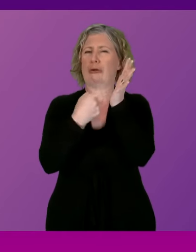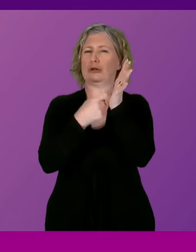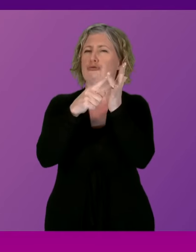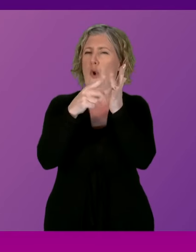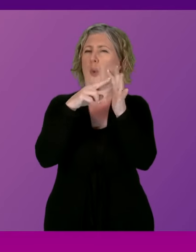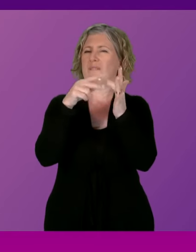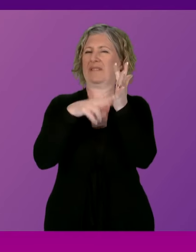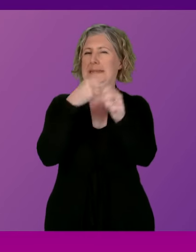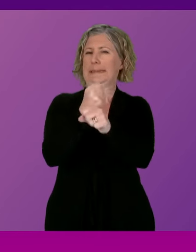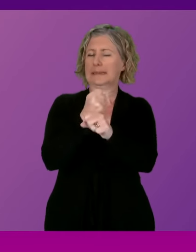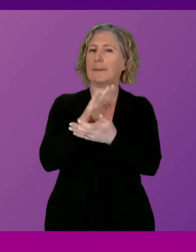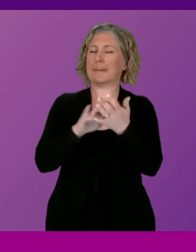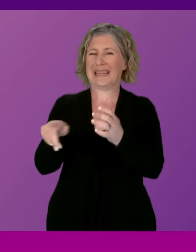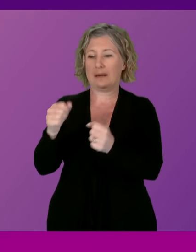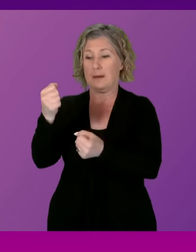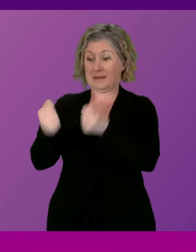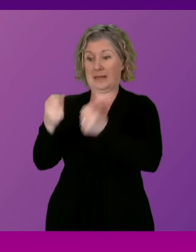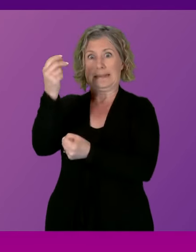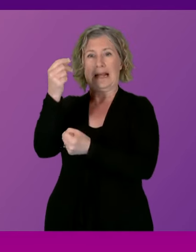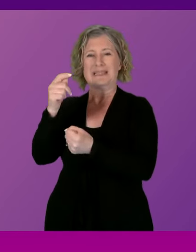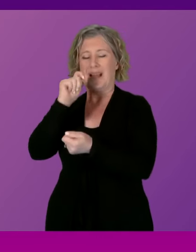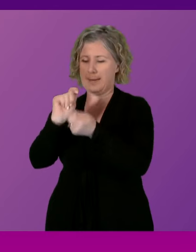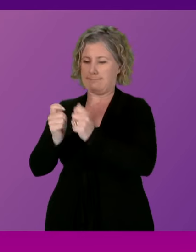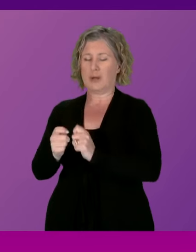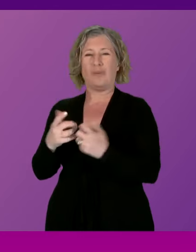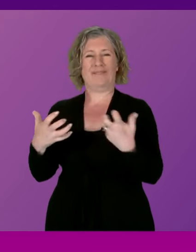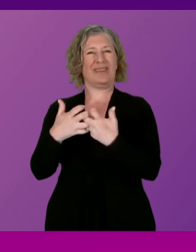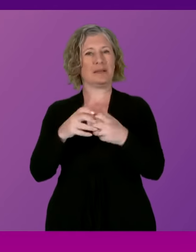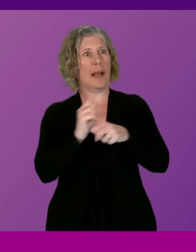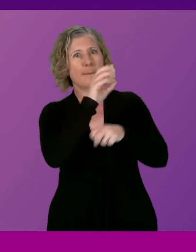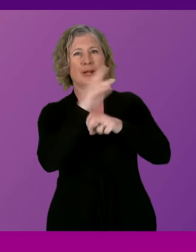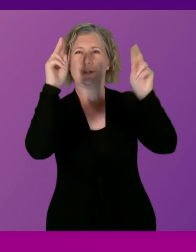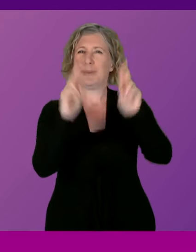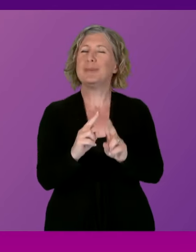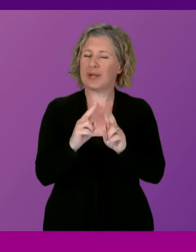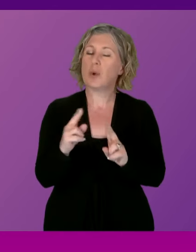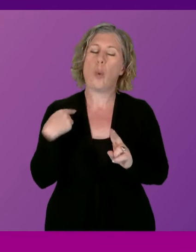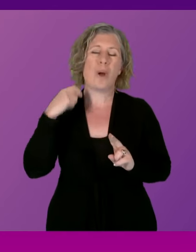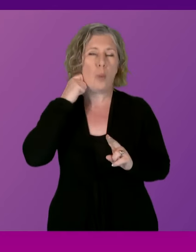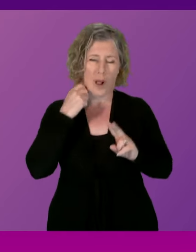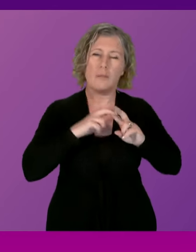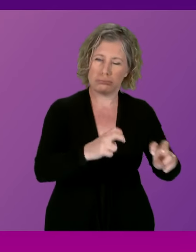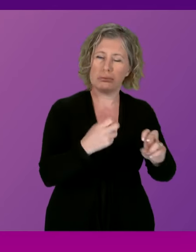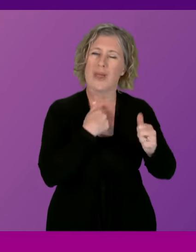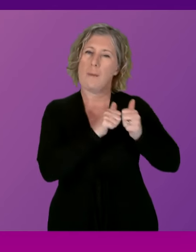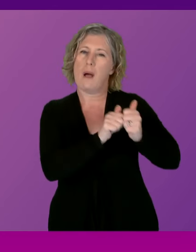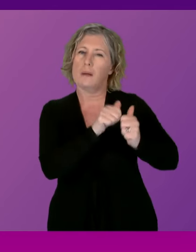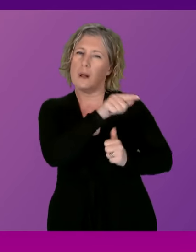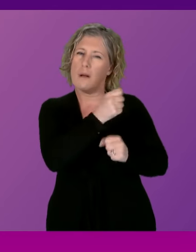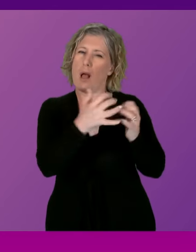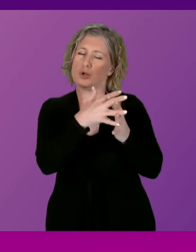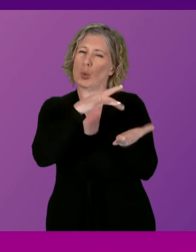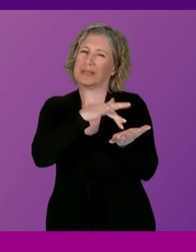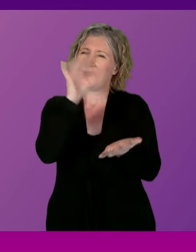but I do take the points that Pauline McNeill raises very seriously indeed. And we will explore and examine with our partners in Glasgow City Council if there is more that we can do.